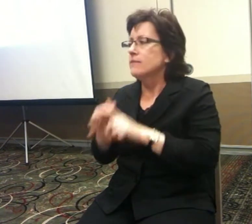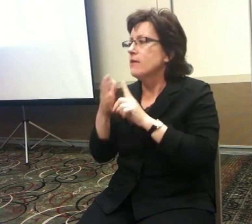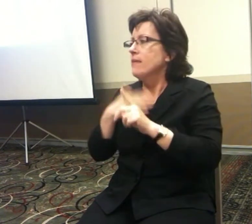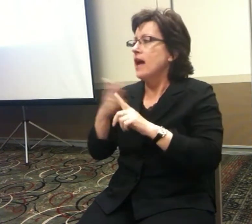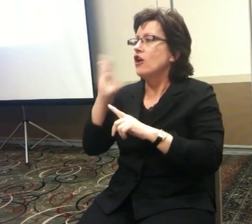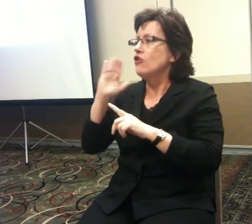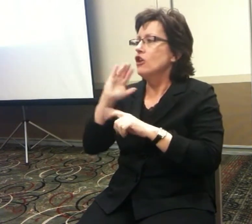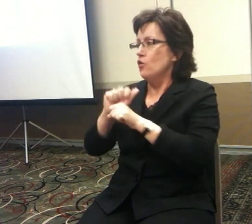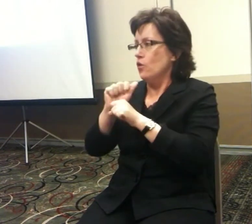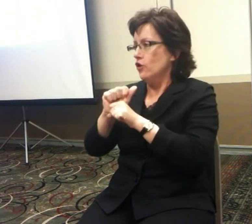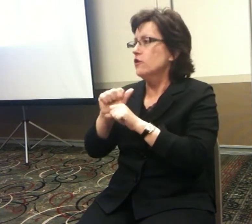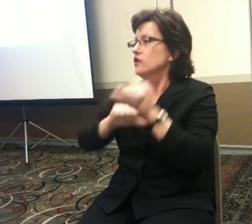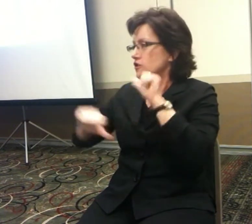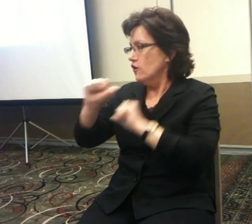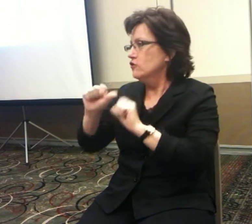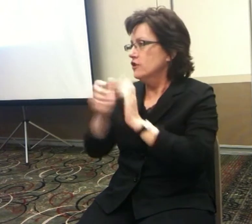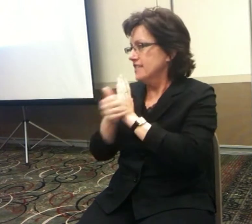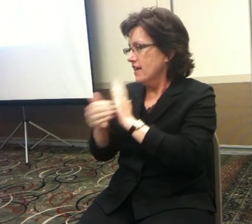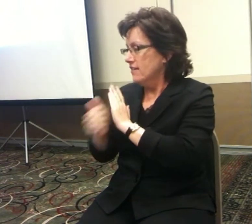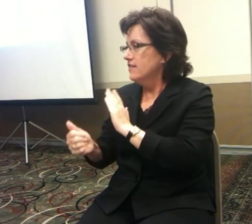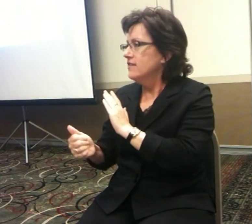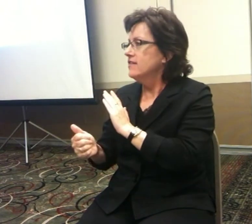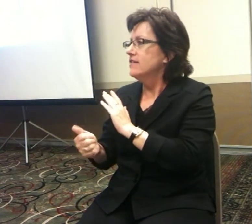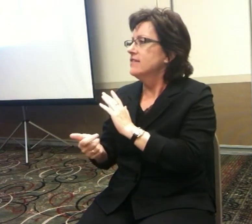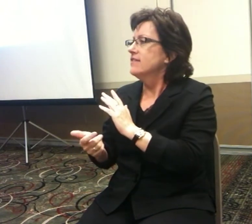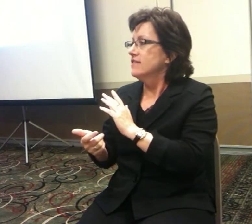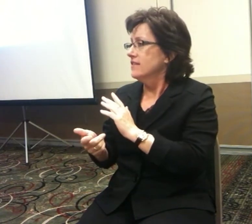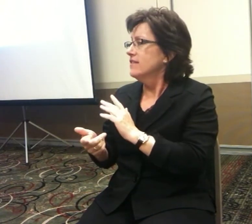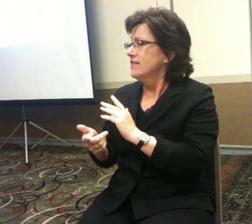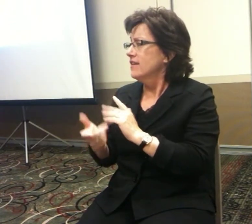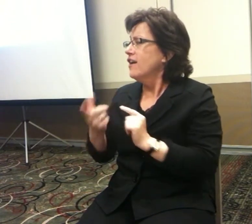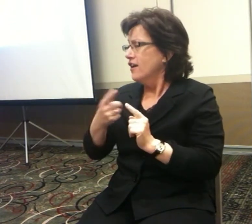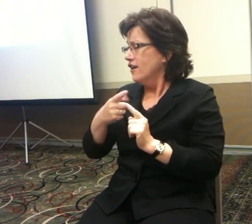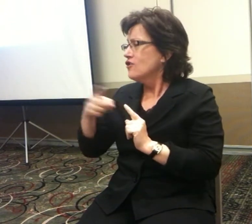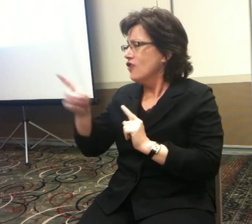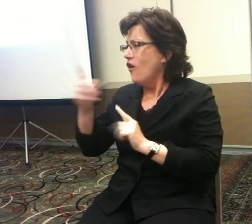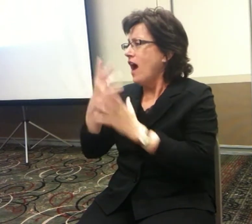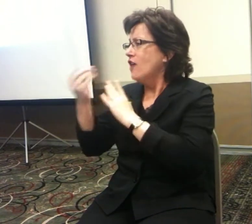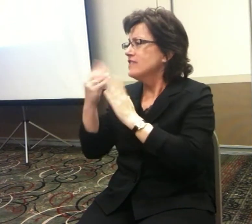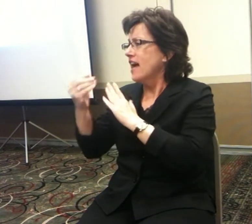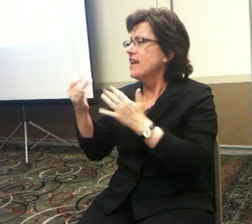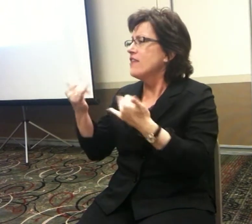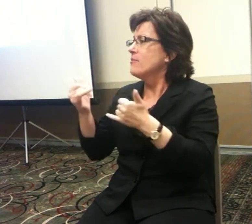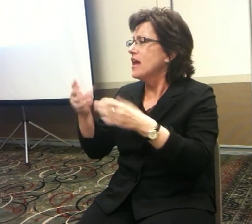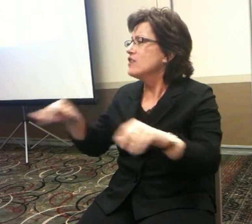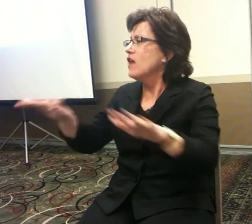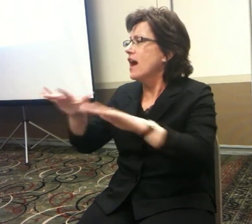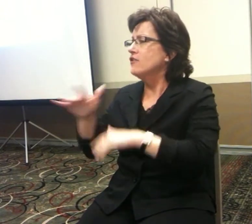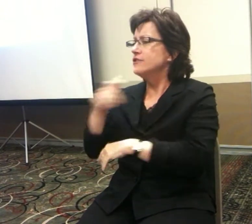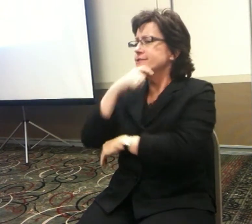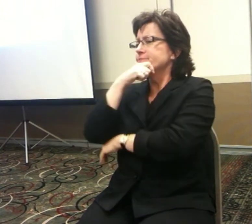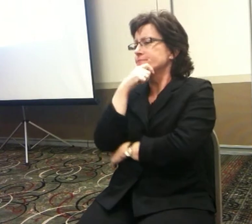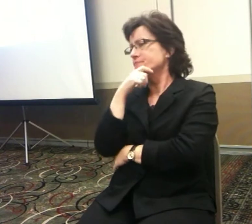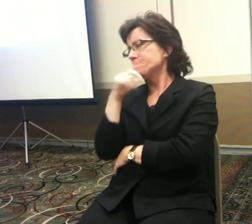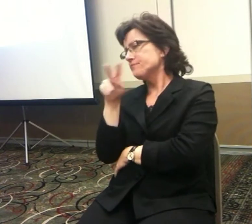skills. Go out on the playground sometime and see how kids actually initiate social interaction. And then look